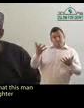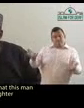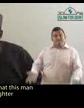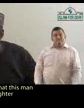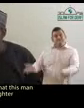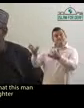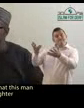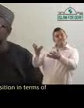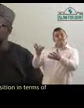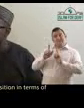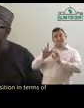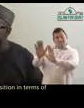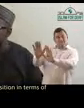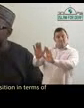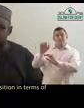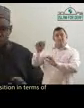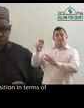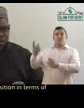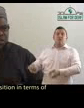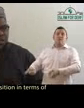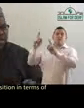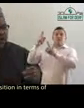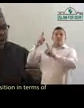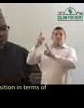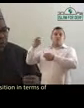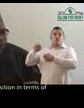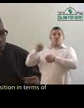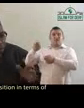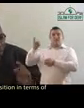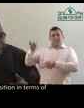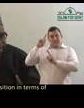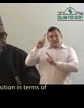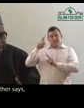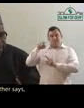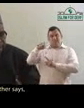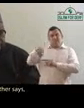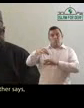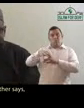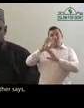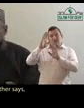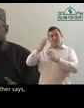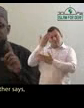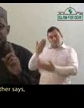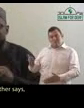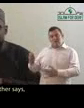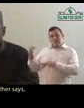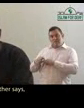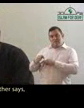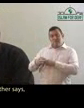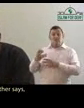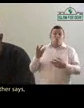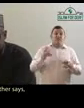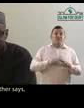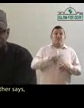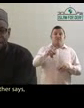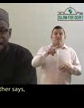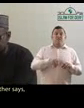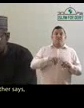who's going to take his daughter is going to have a higher position in terms of obedience. So if the father